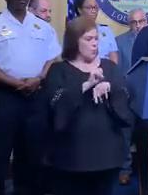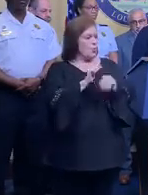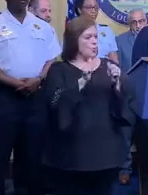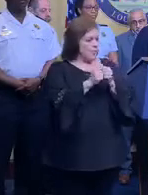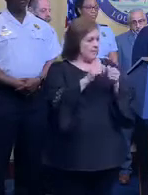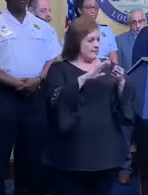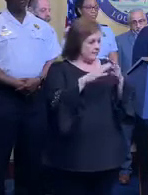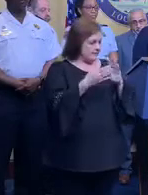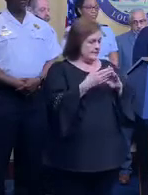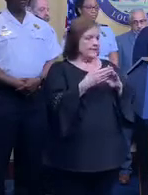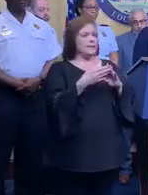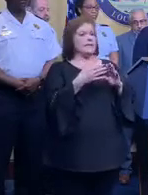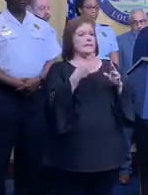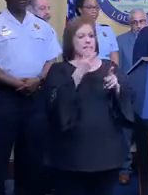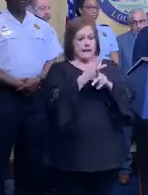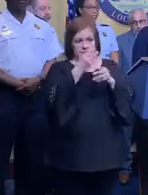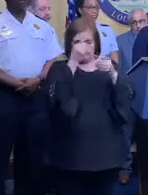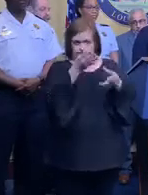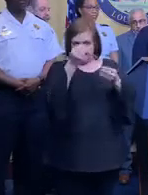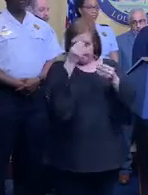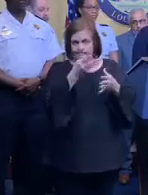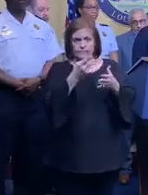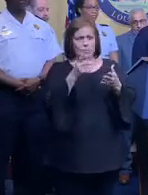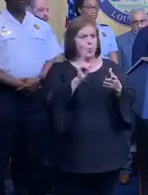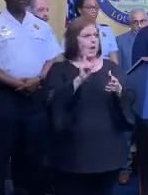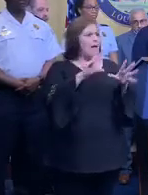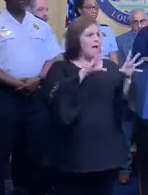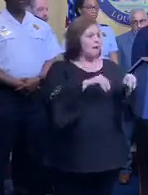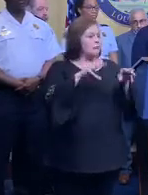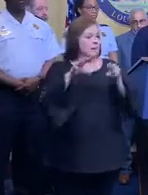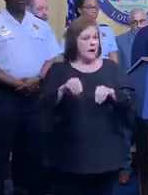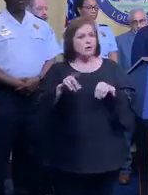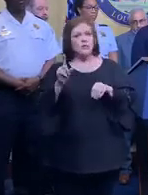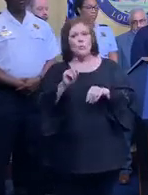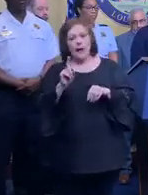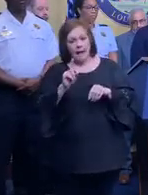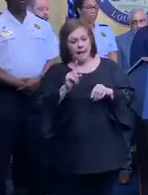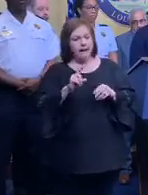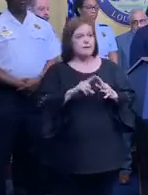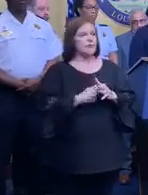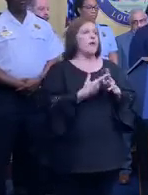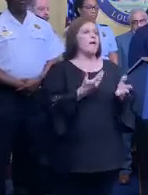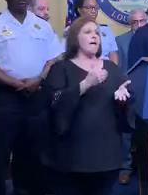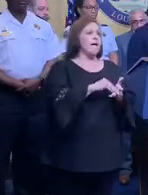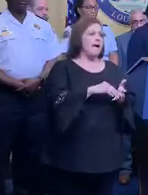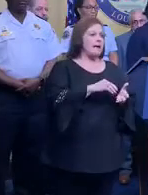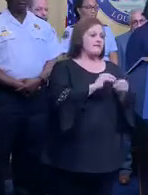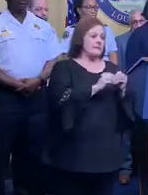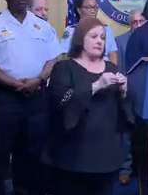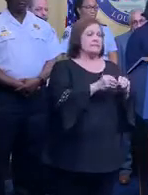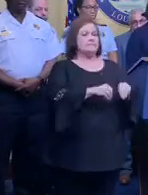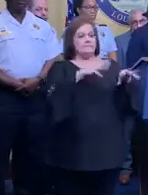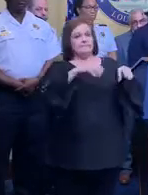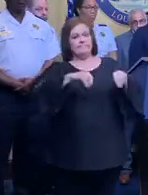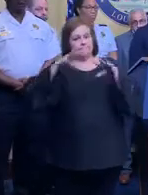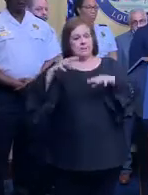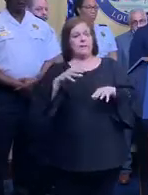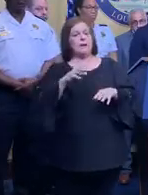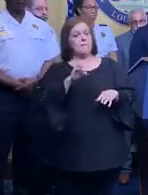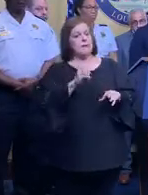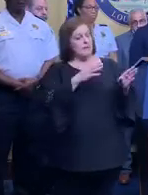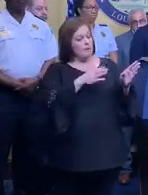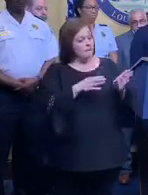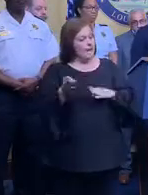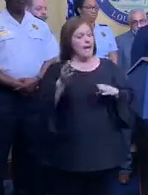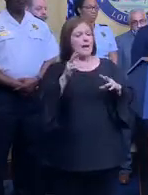city officials, providing information regarding outages and restorations, and we will be an active part of the EOC team. We urge you to stay